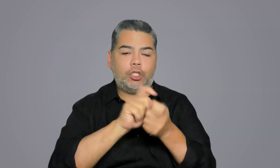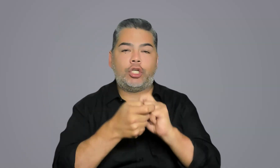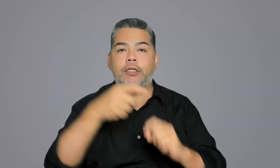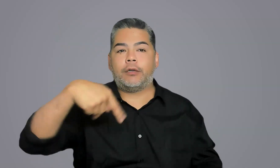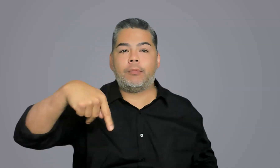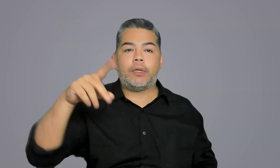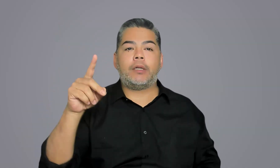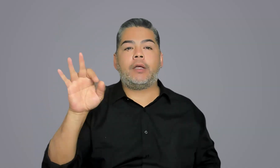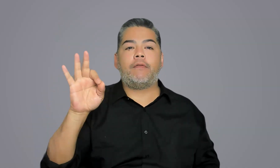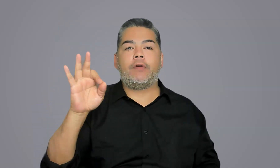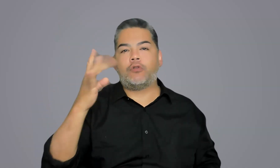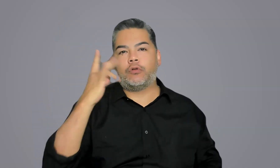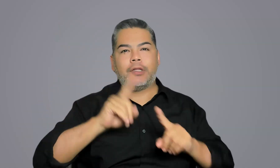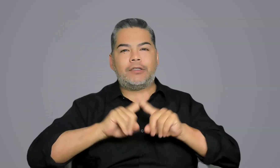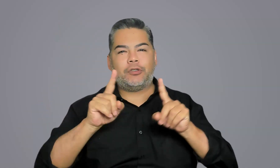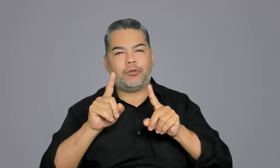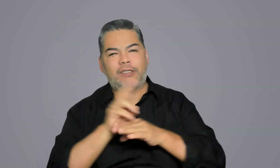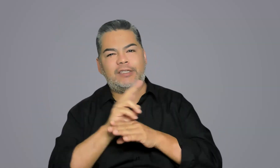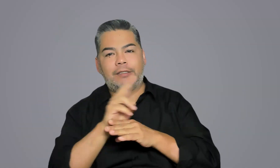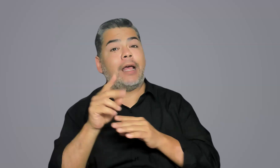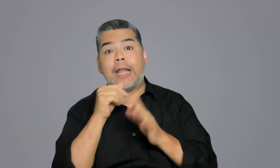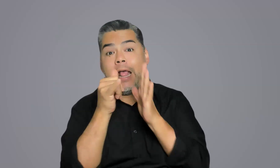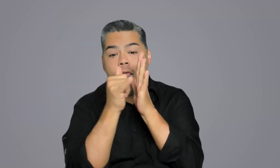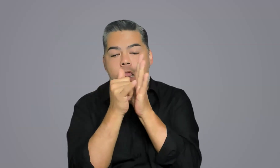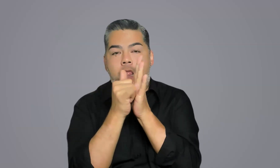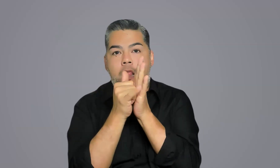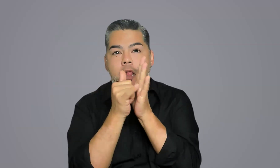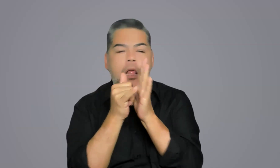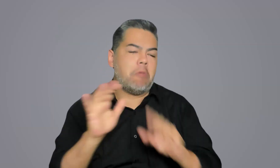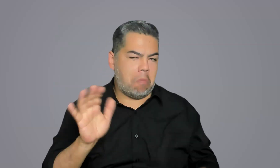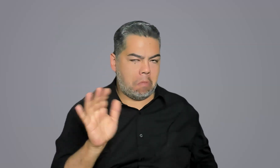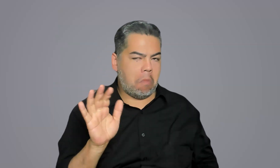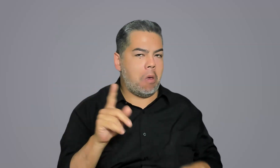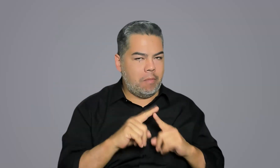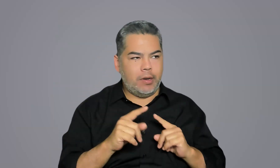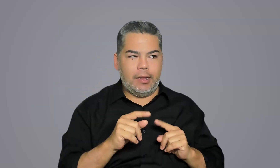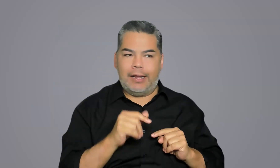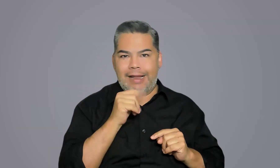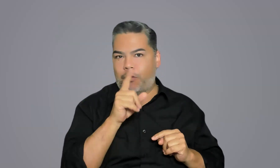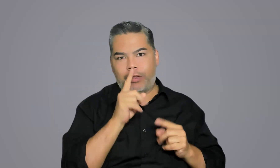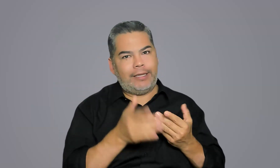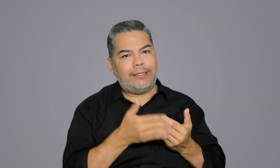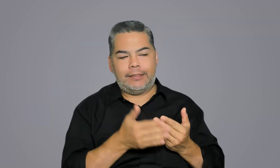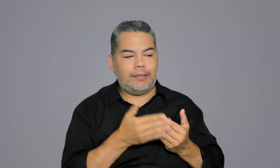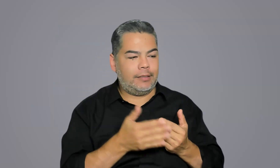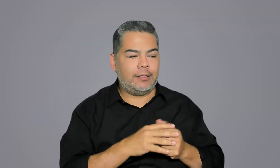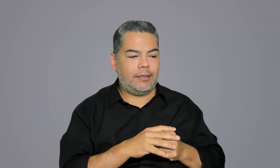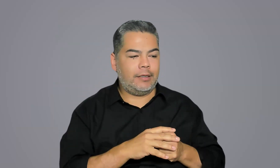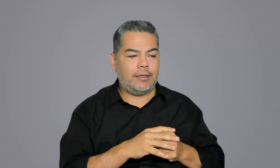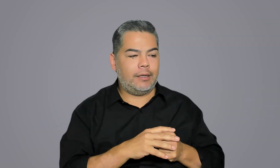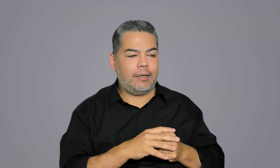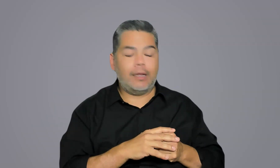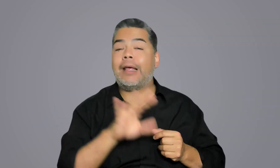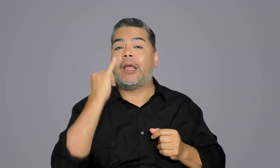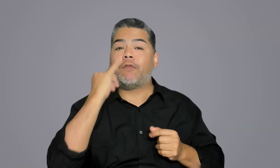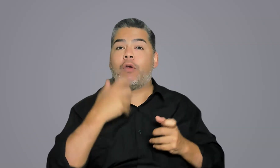very different use case. It's not impossible to make them accessible, but it's not very easy at all, especially if you've got extra